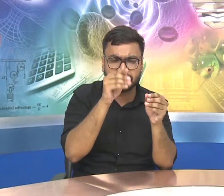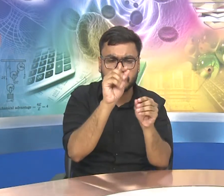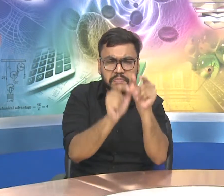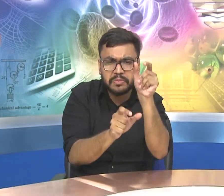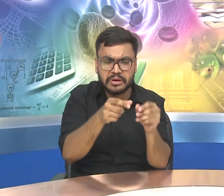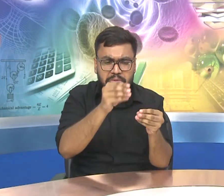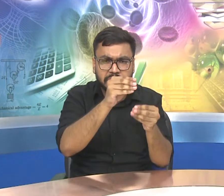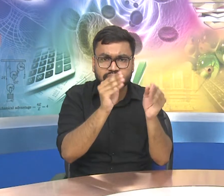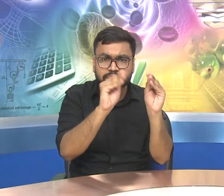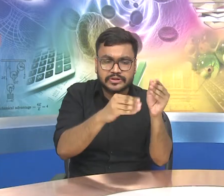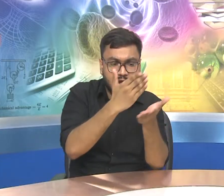carnivores.